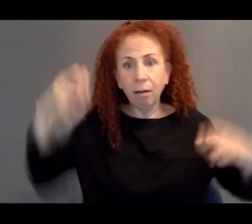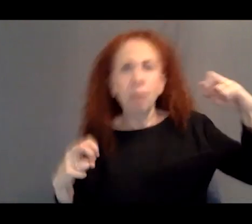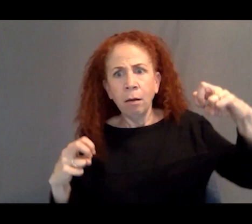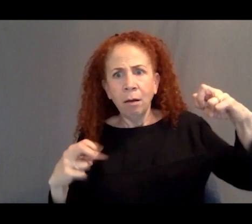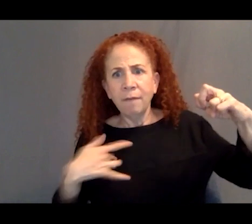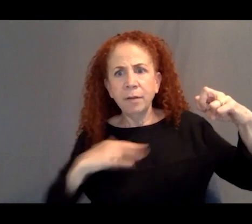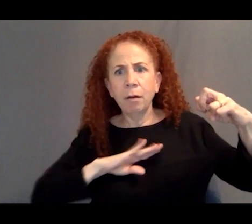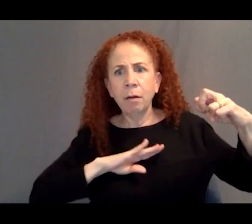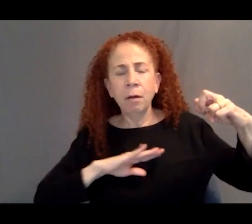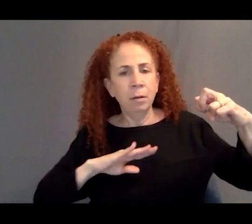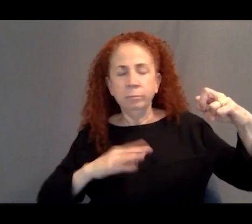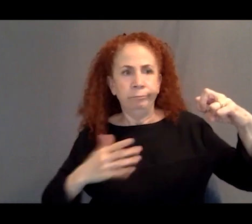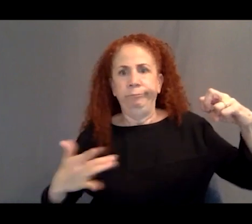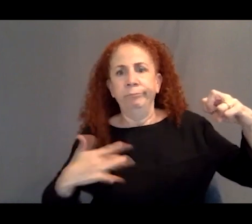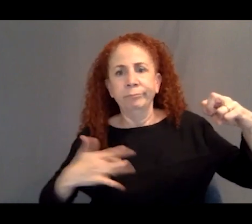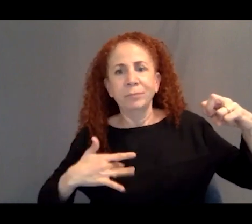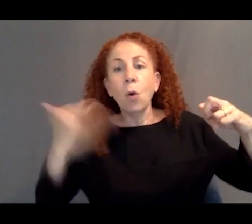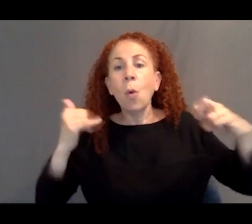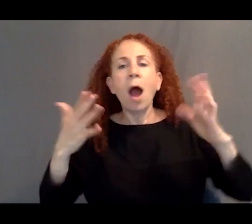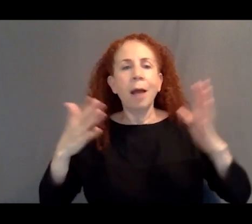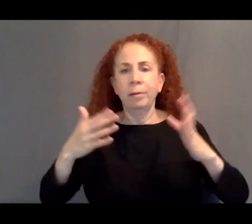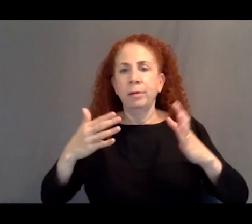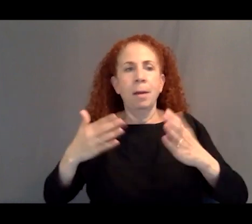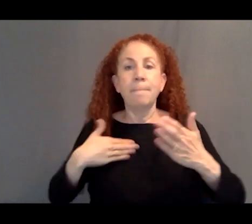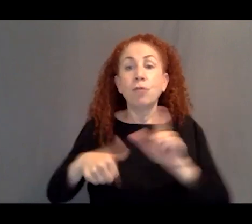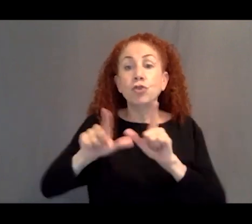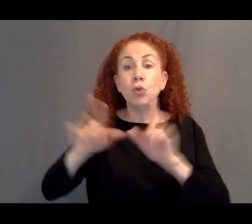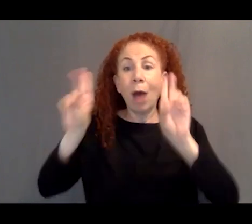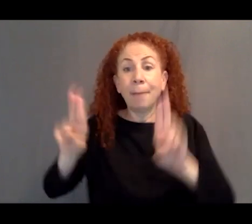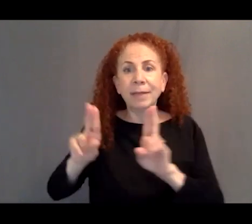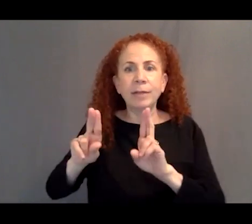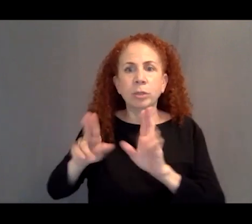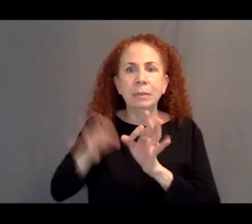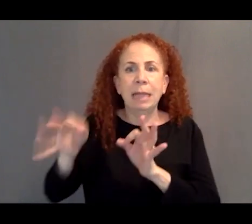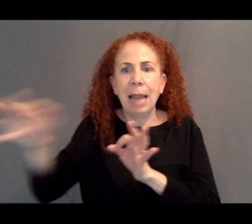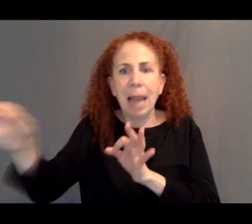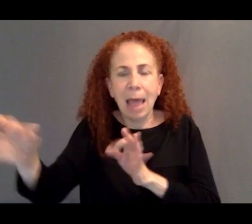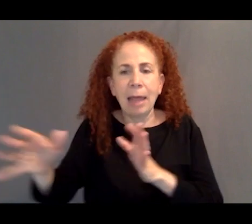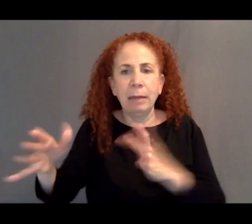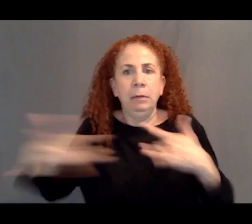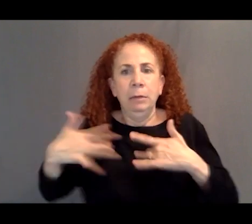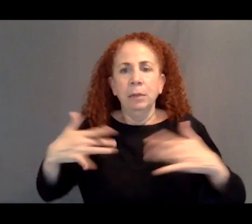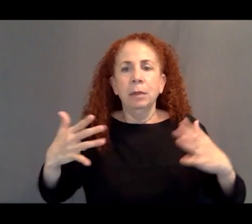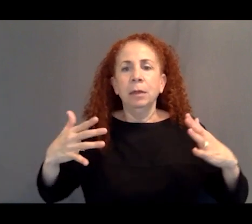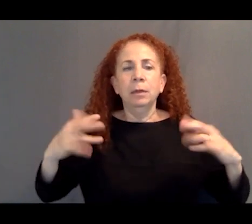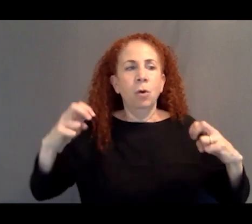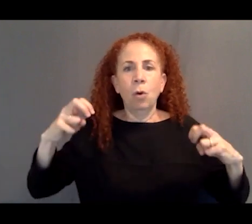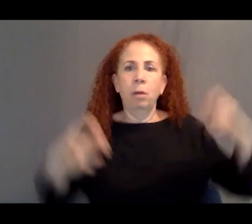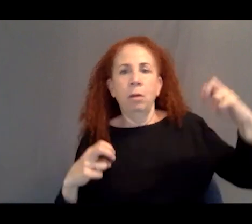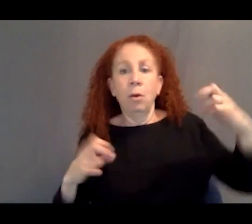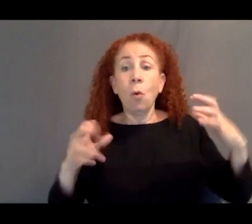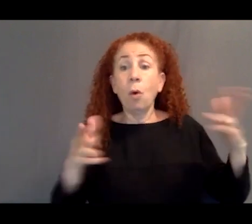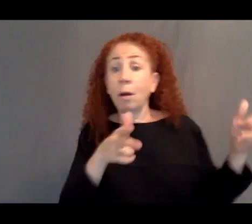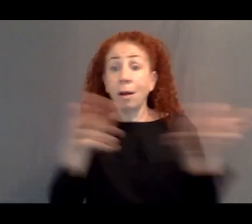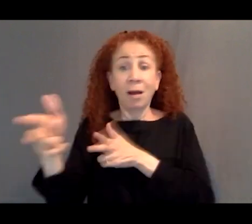ground due to a delay in processing a renewal application that leaves them out of status, or a roadway encounter with